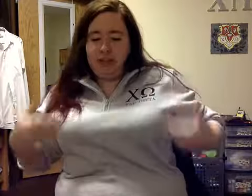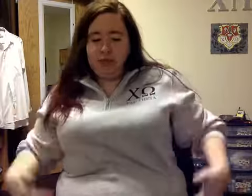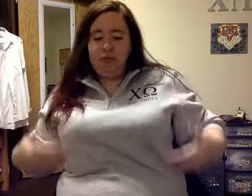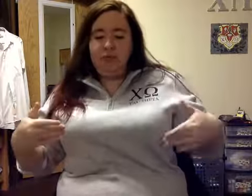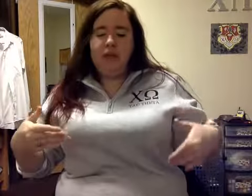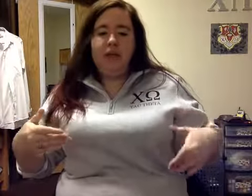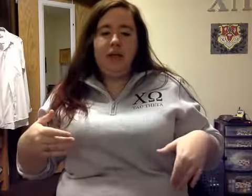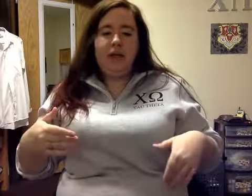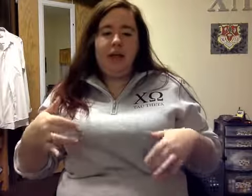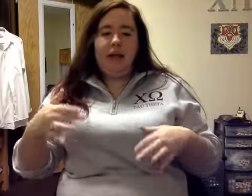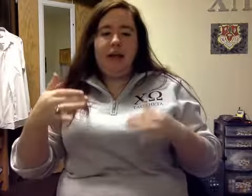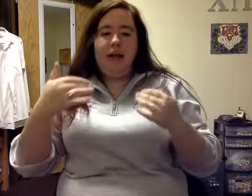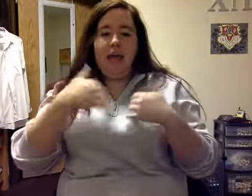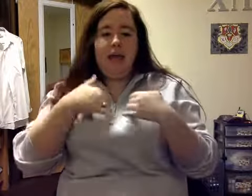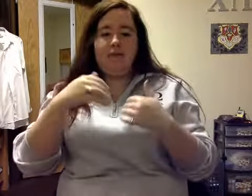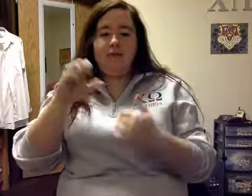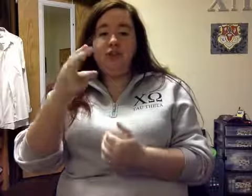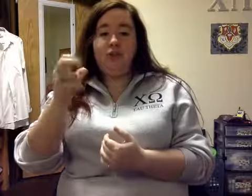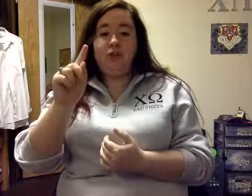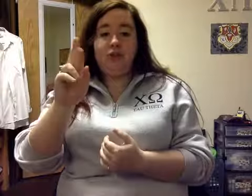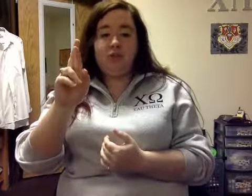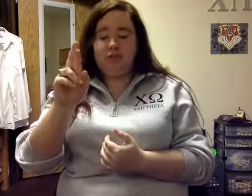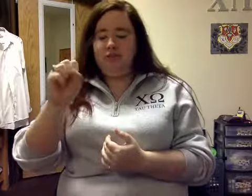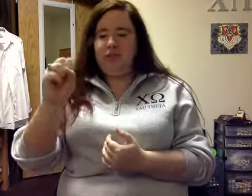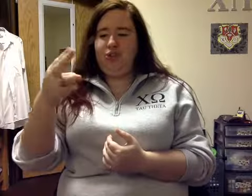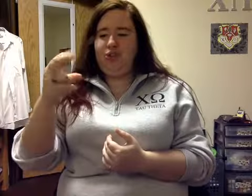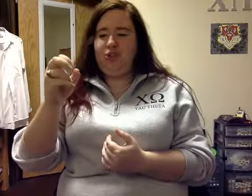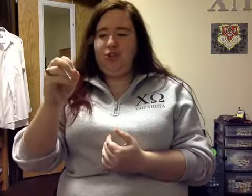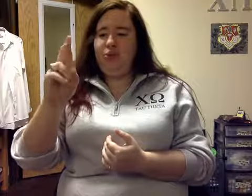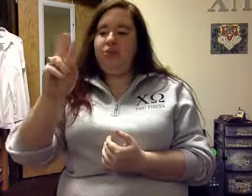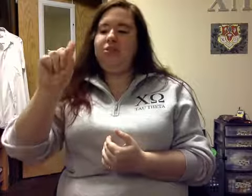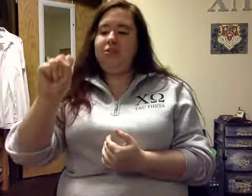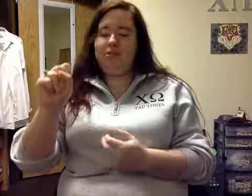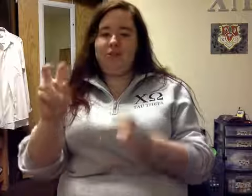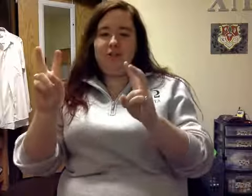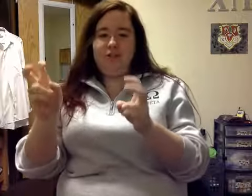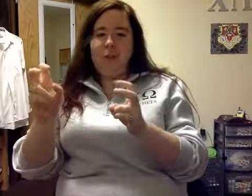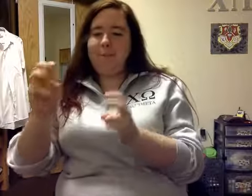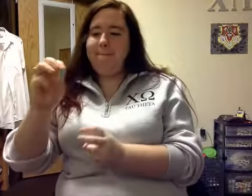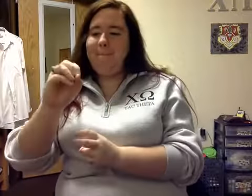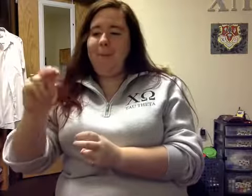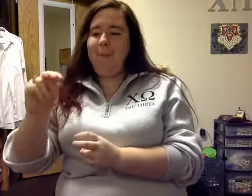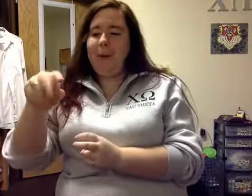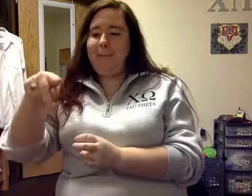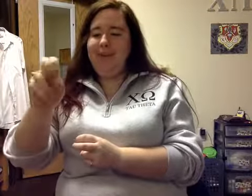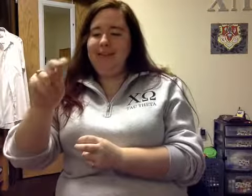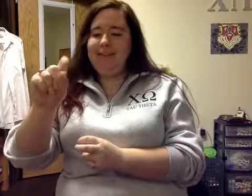shorts that are called moon pants because the patient is going to moon the doctor. The flap